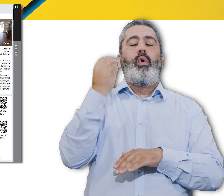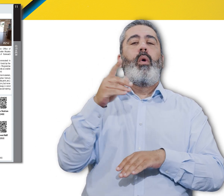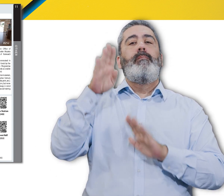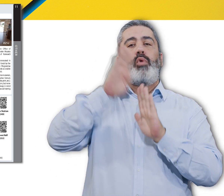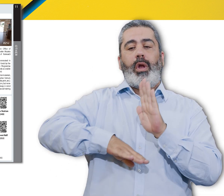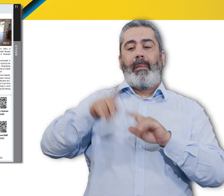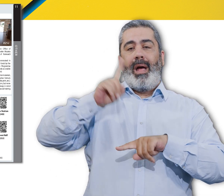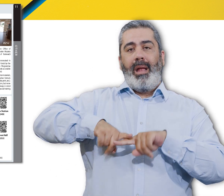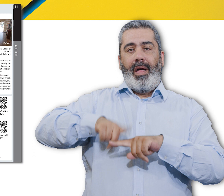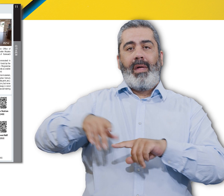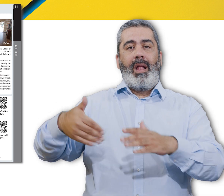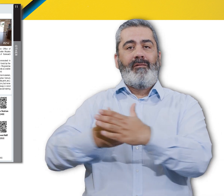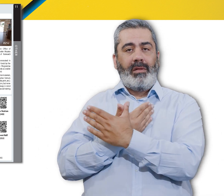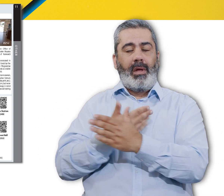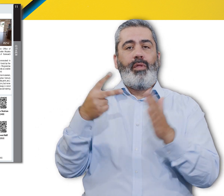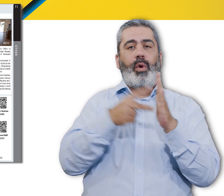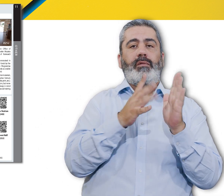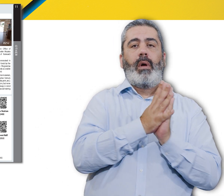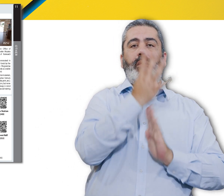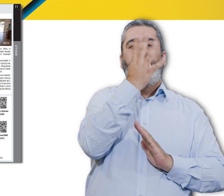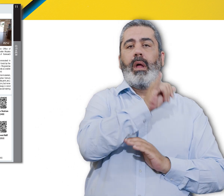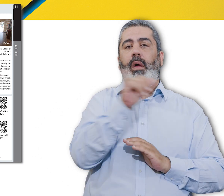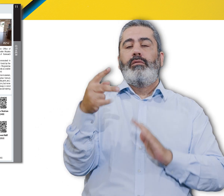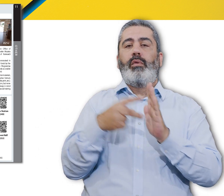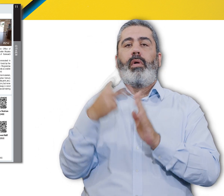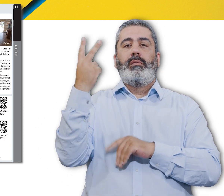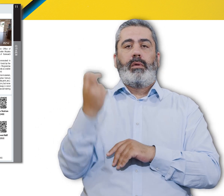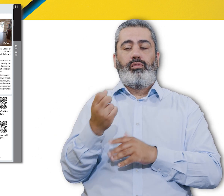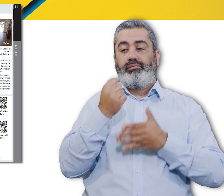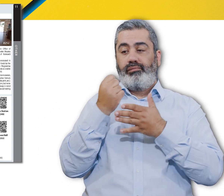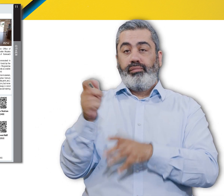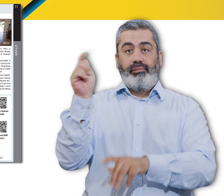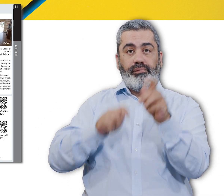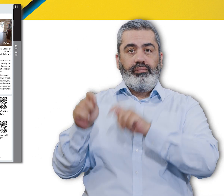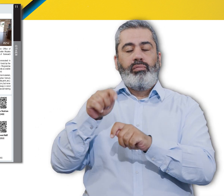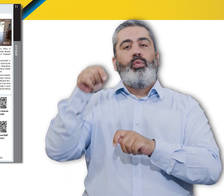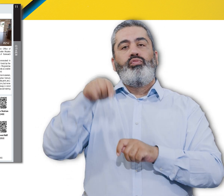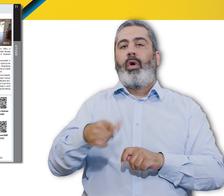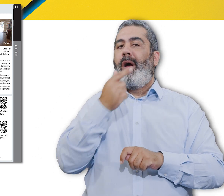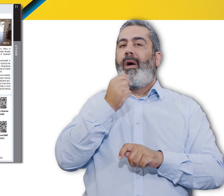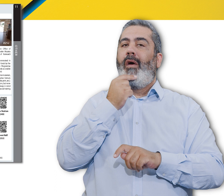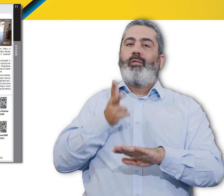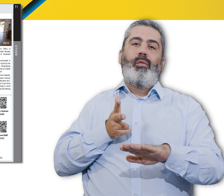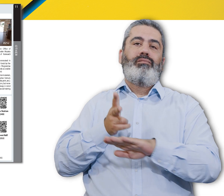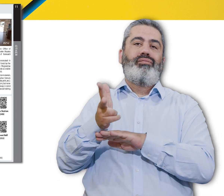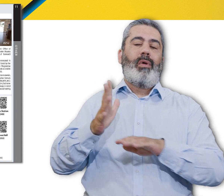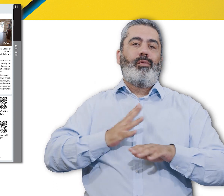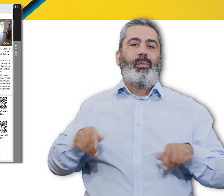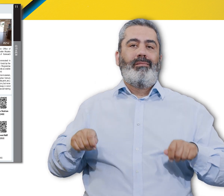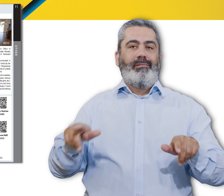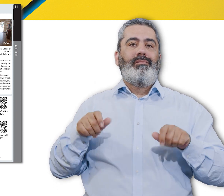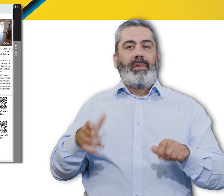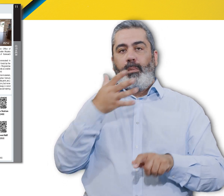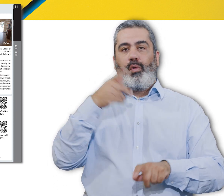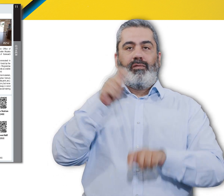2014-2020. It is now easily accessible to wheelchair users through its new ramp. Visitors are offered here various information